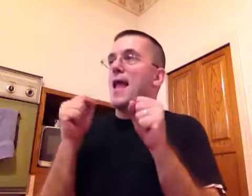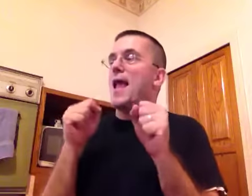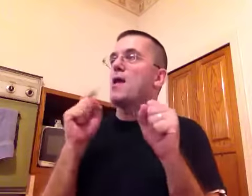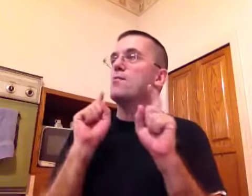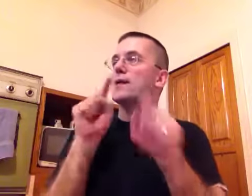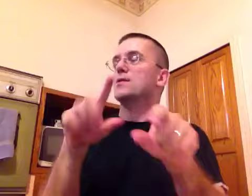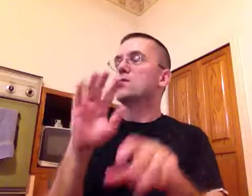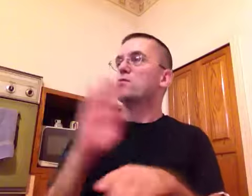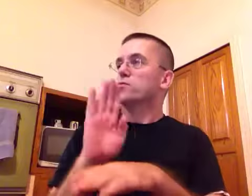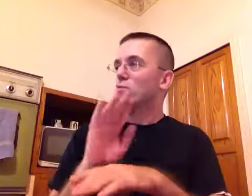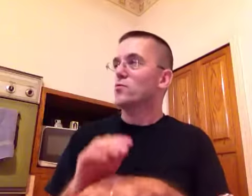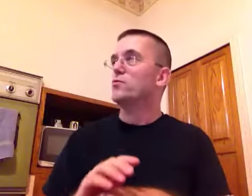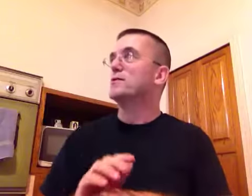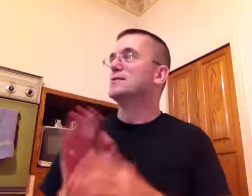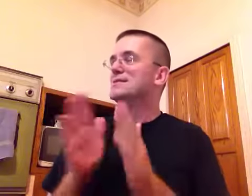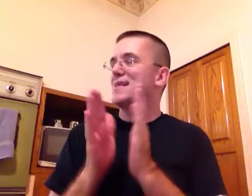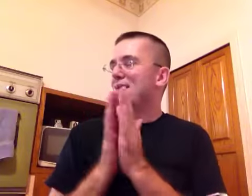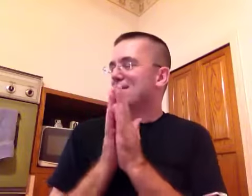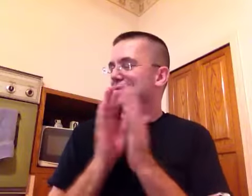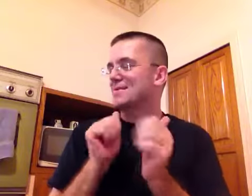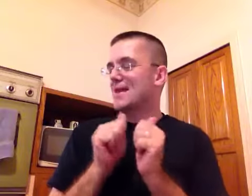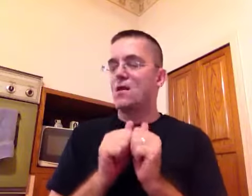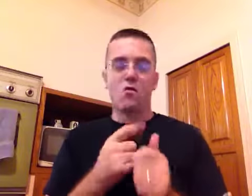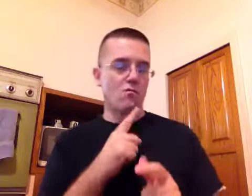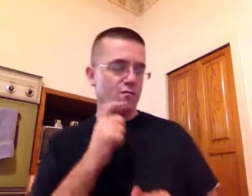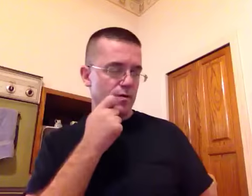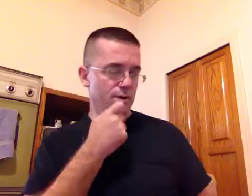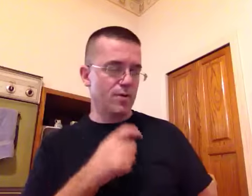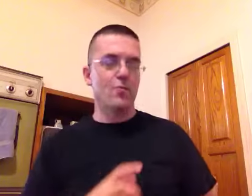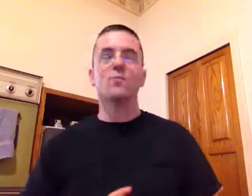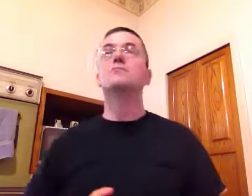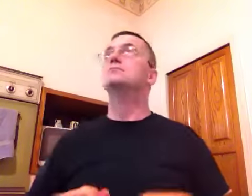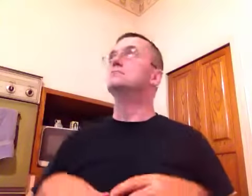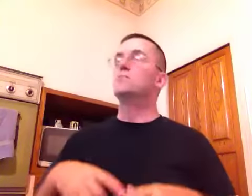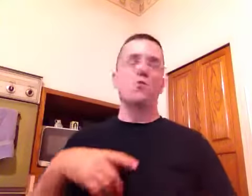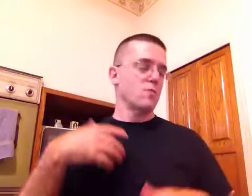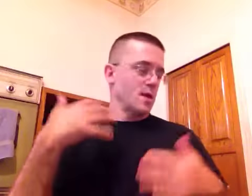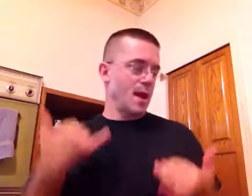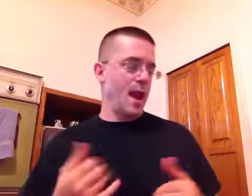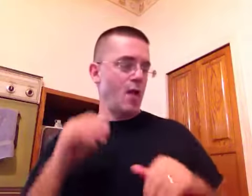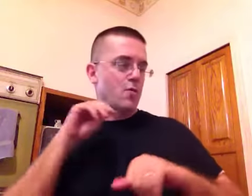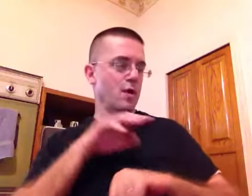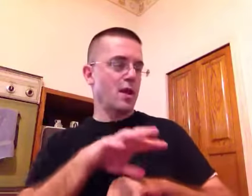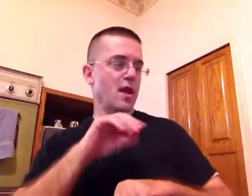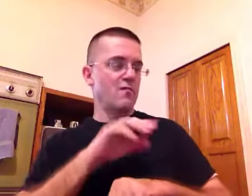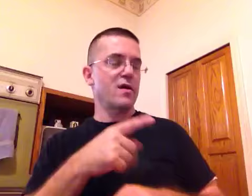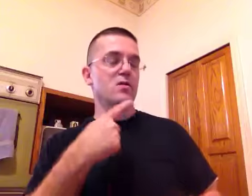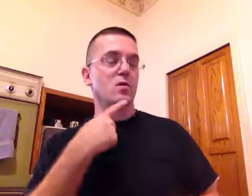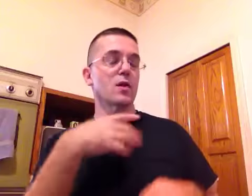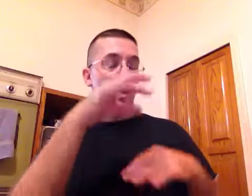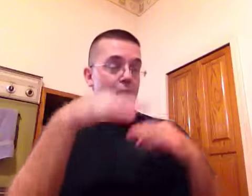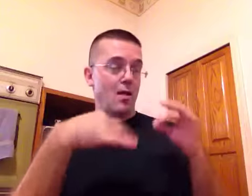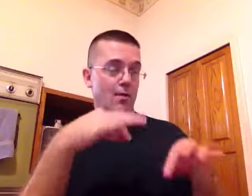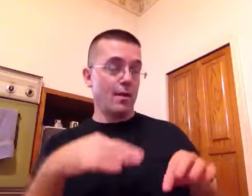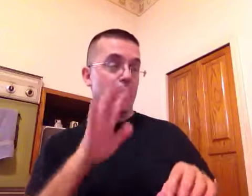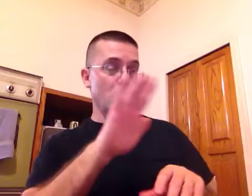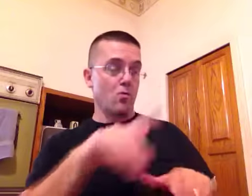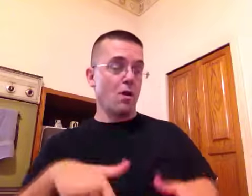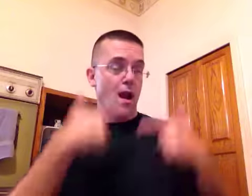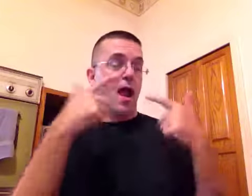All right. Very cool. So as a CPA, now you can advise your clients and you can tell them what you've done and you can share your story, or